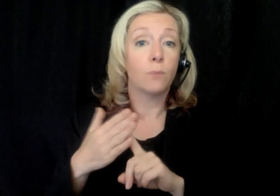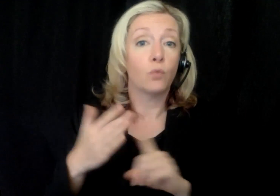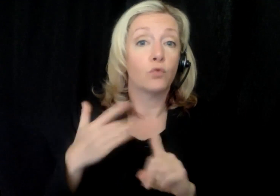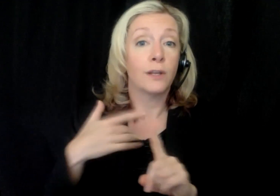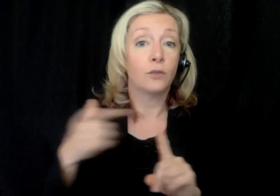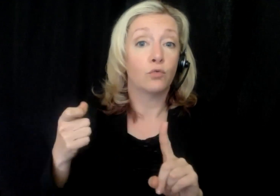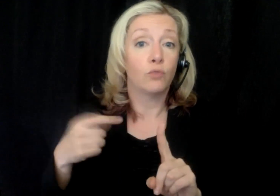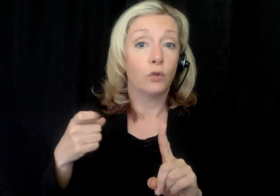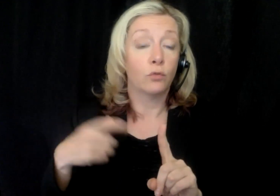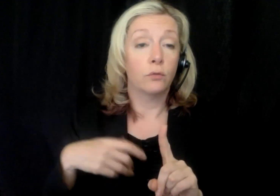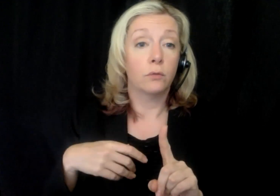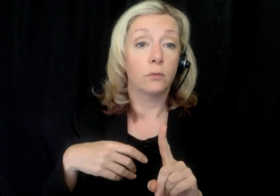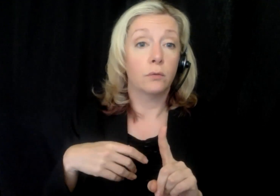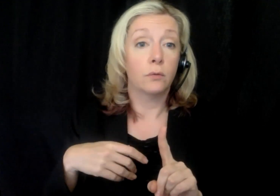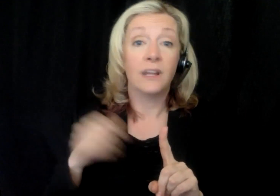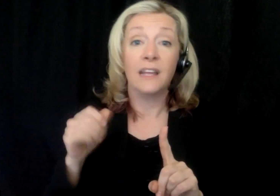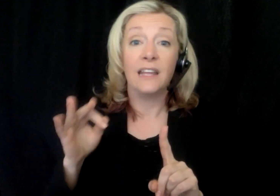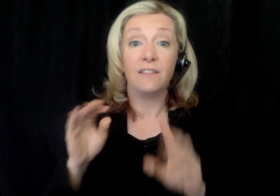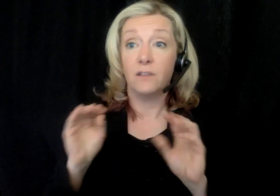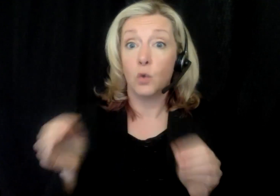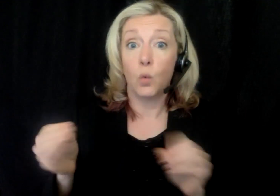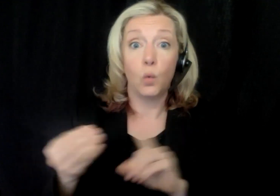Without those, we might be in much better shape.